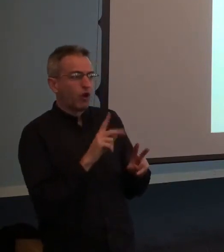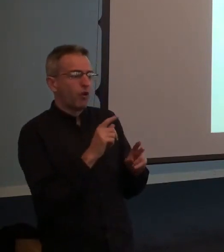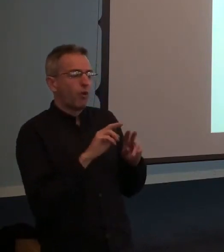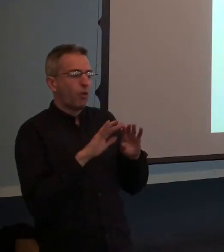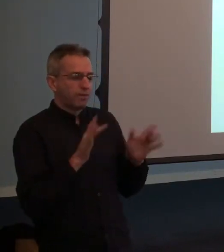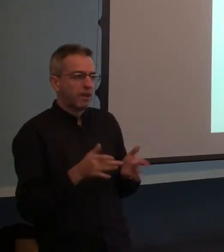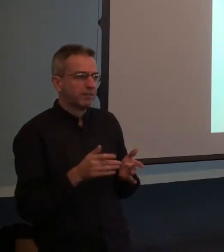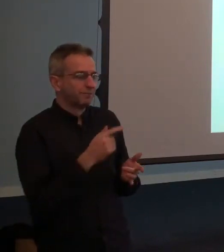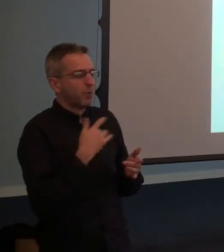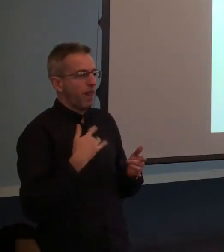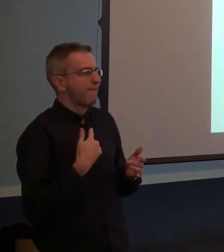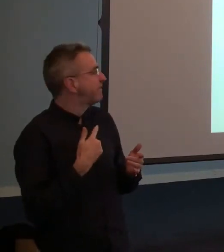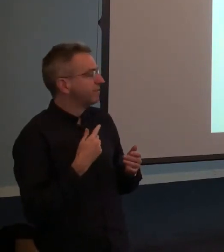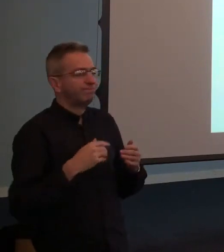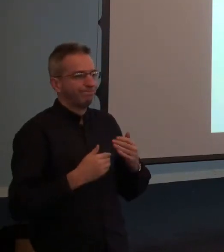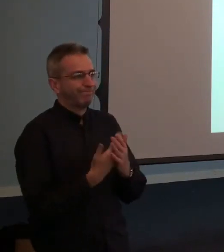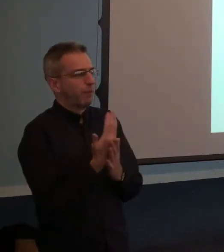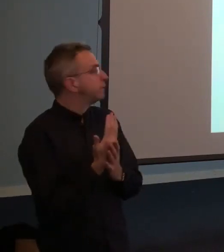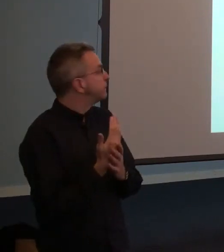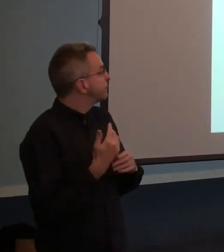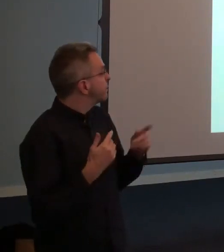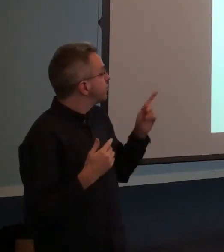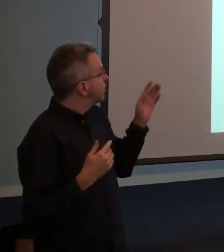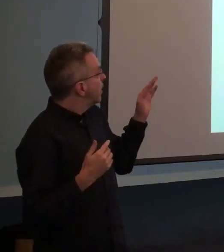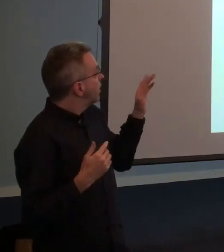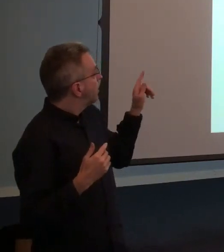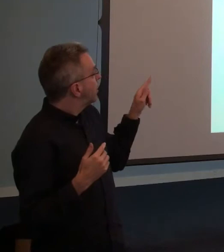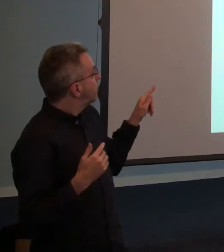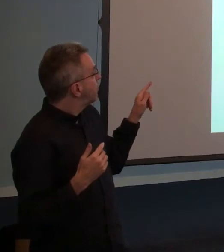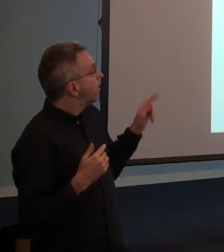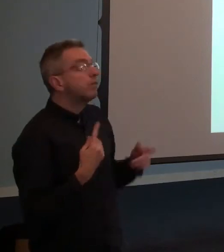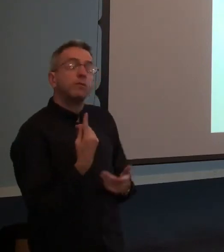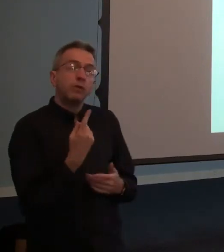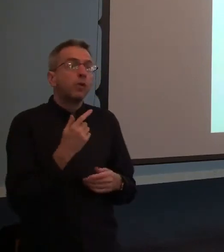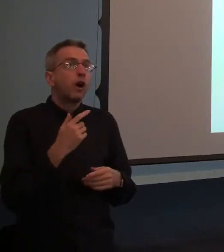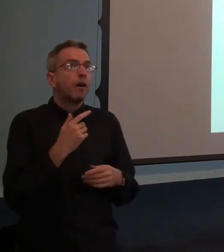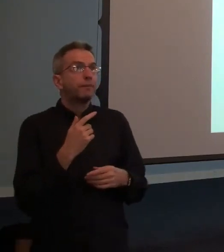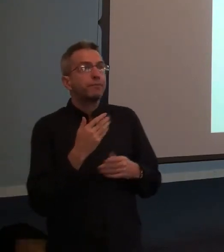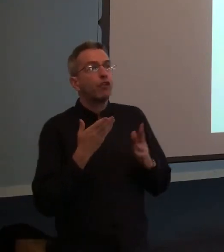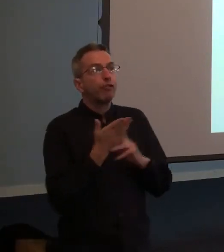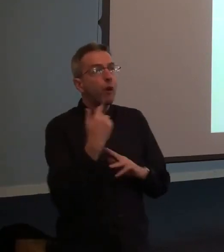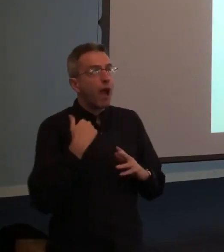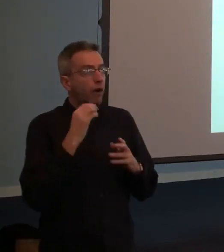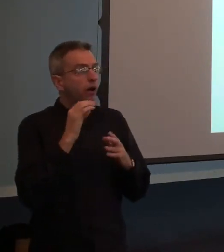important to make sure that it was fully accessible. So please have a look at that. As I say, Clive developed it.